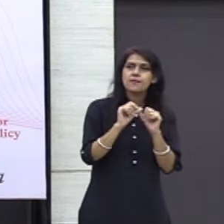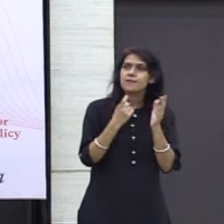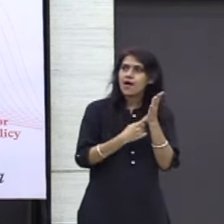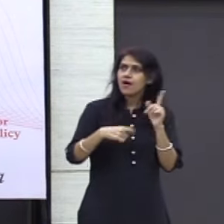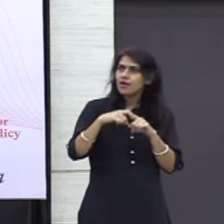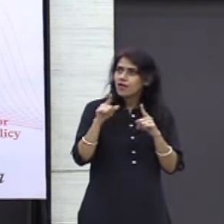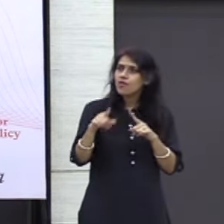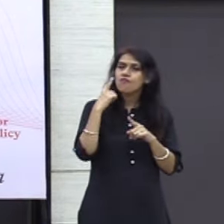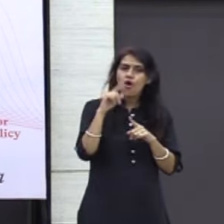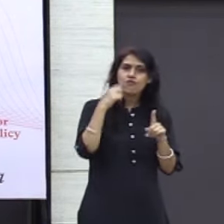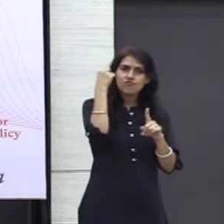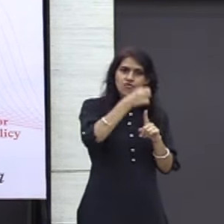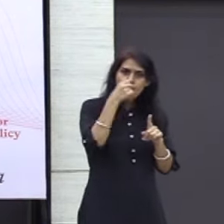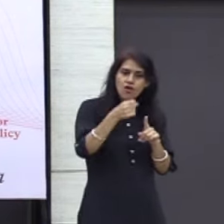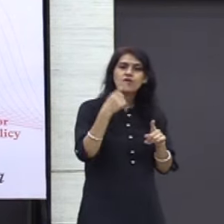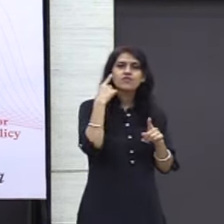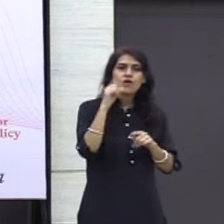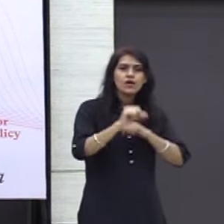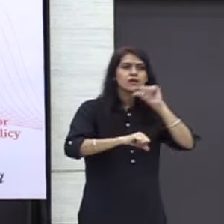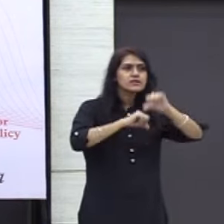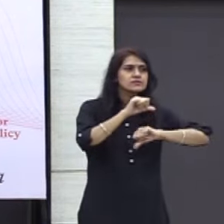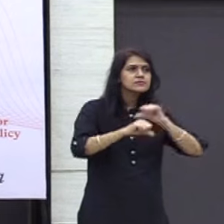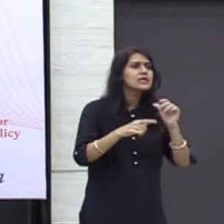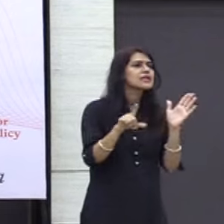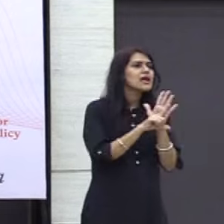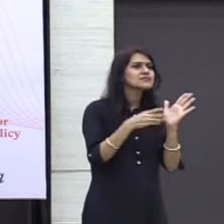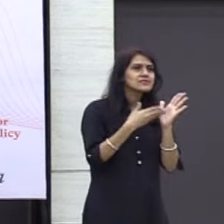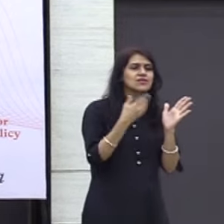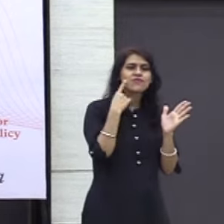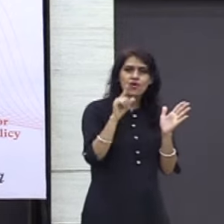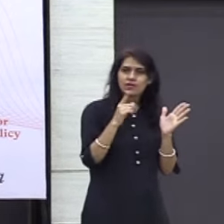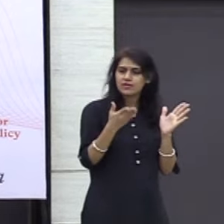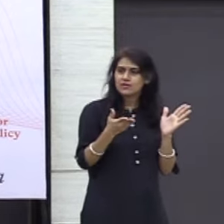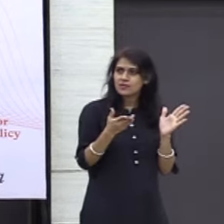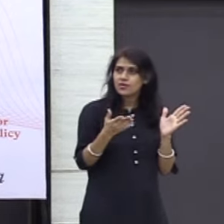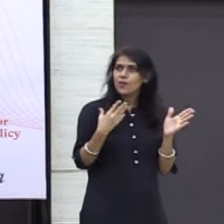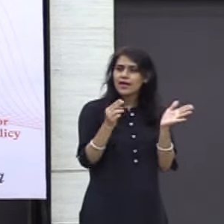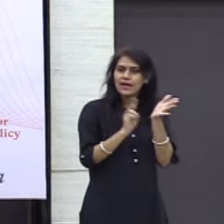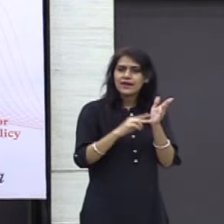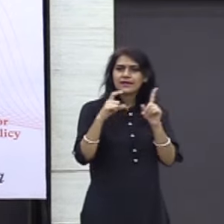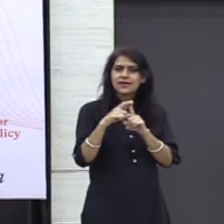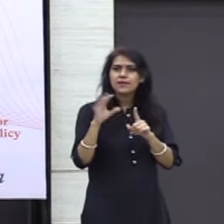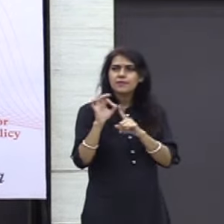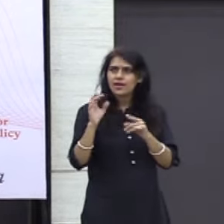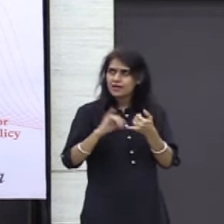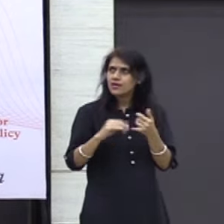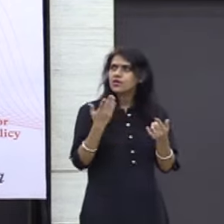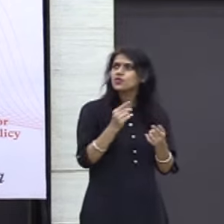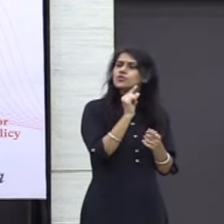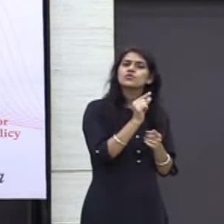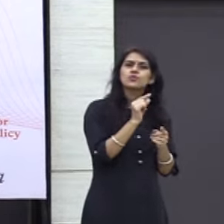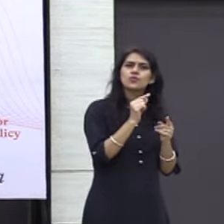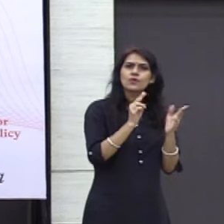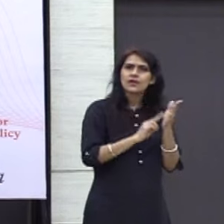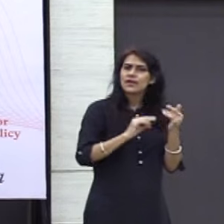have reinforced some of that with these legislations, as have we with the BN, as have we with the NDPS, with the UAPA, and whoever's been